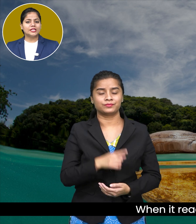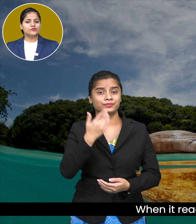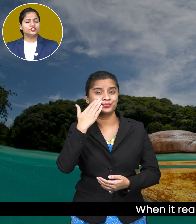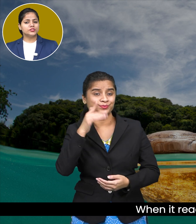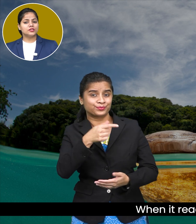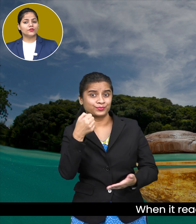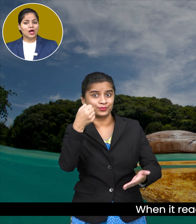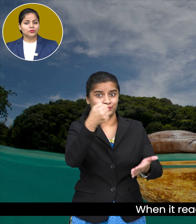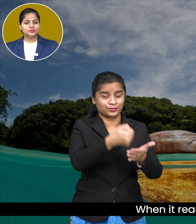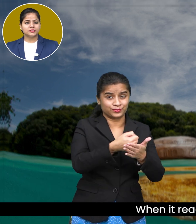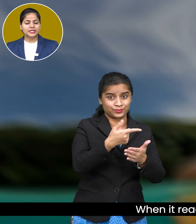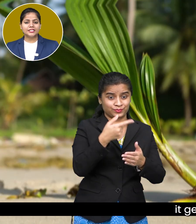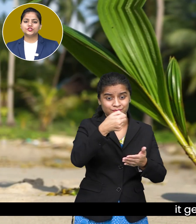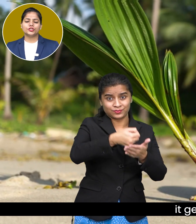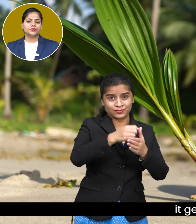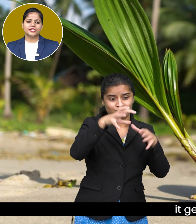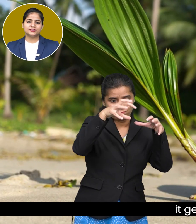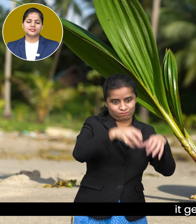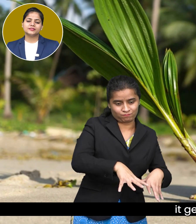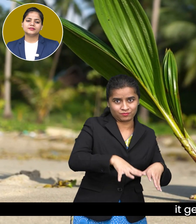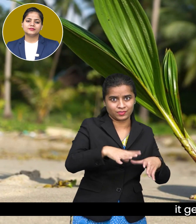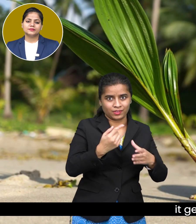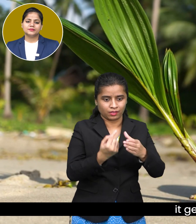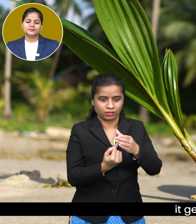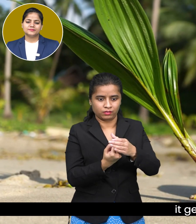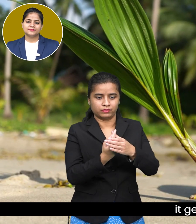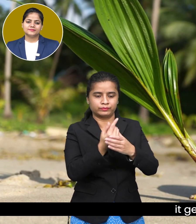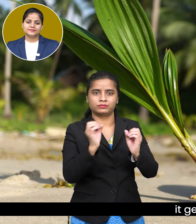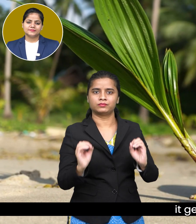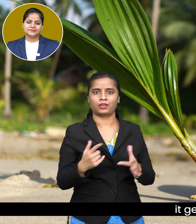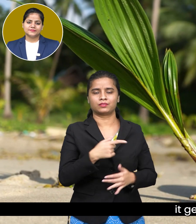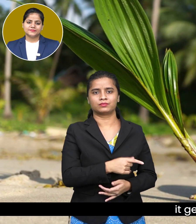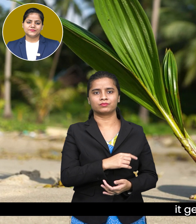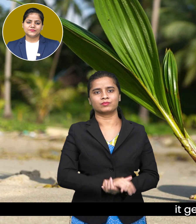When it reaches the ground, it germinates.